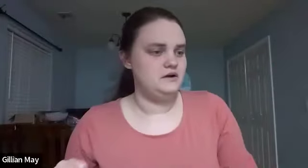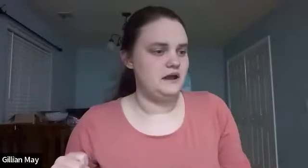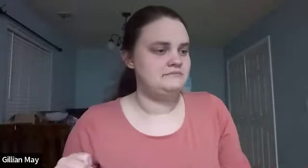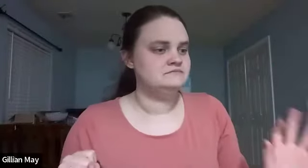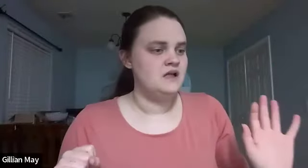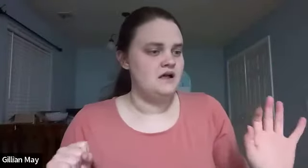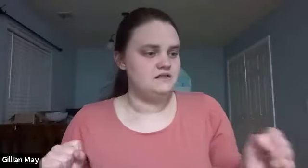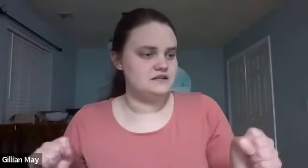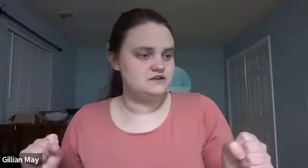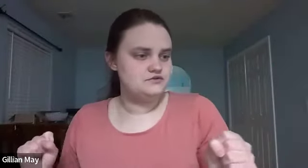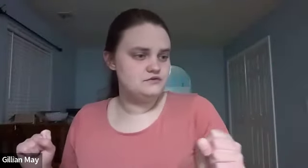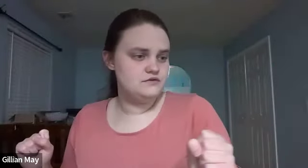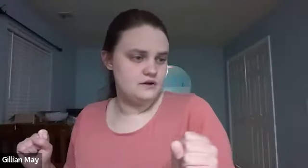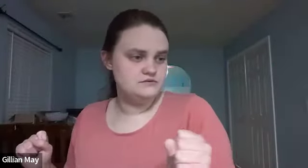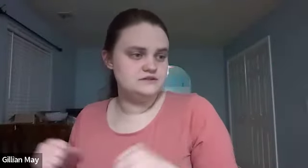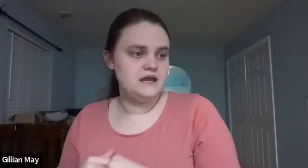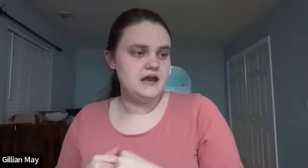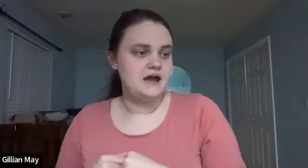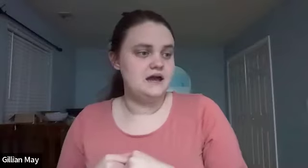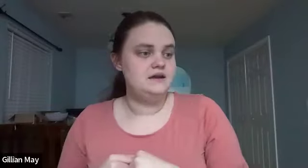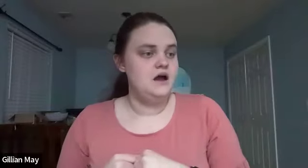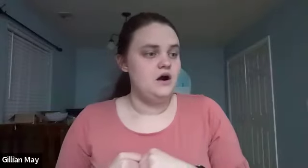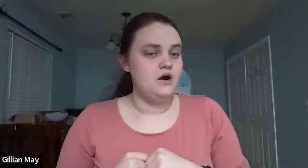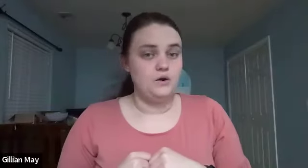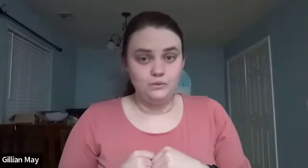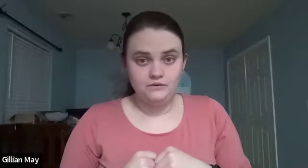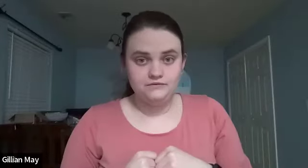Okay. Let's go through those. So we had our wolf.